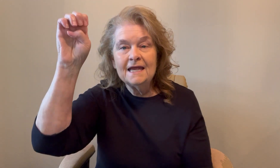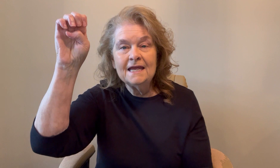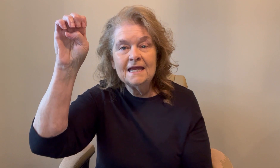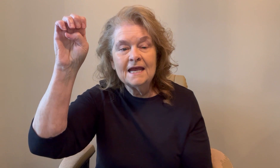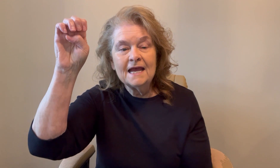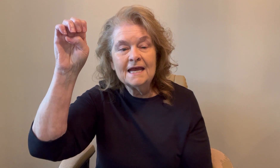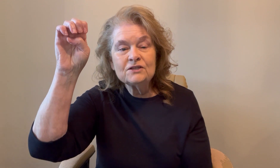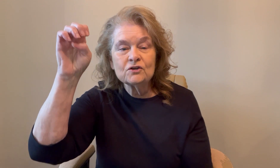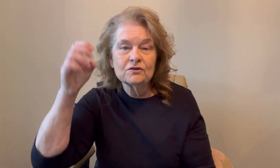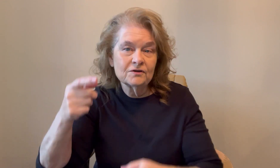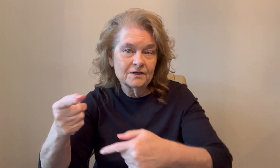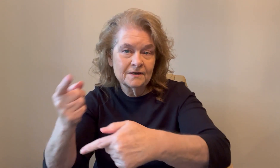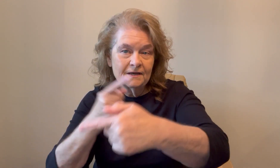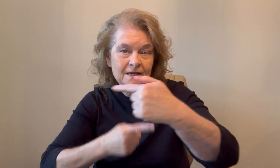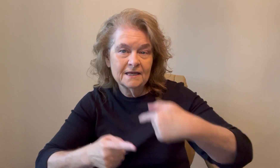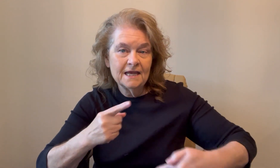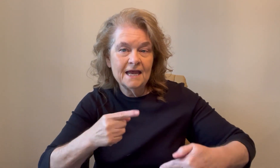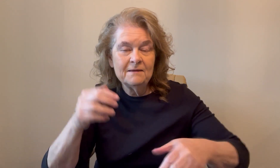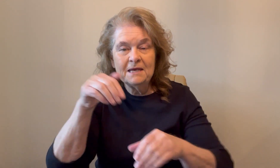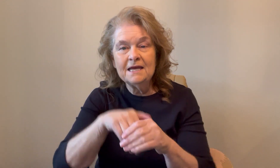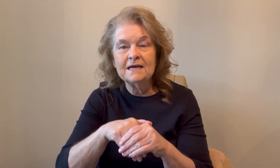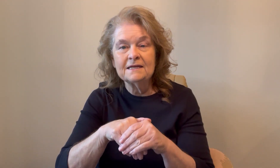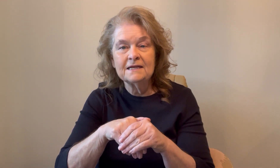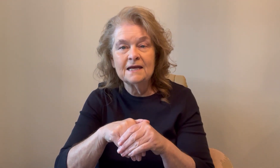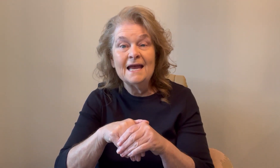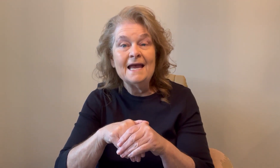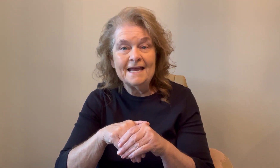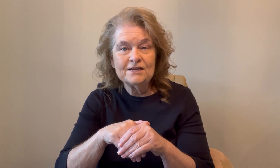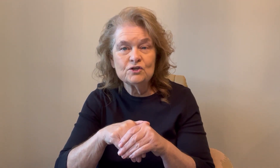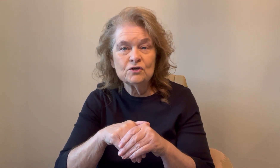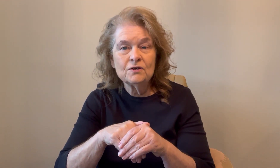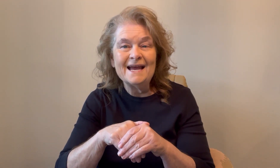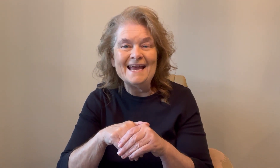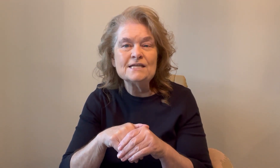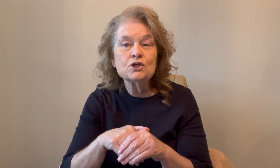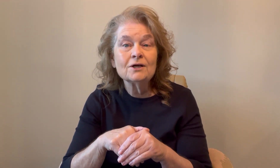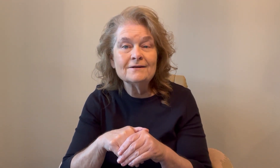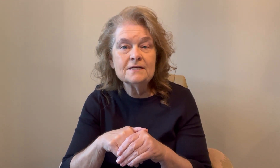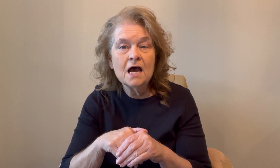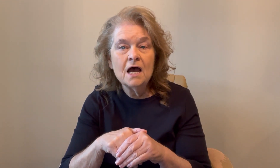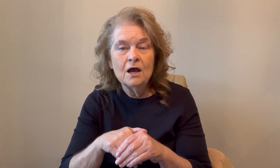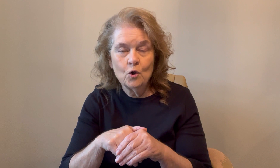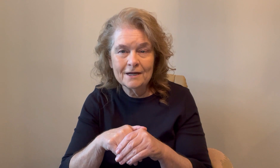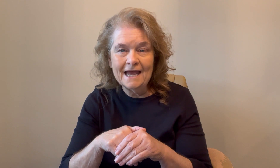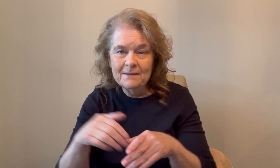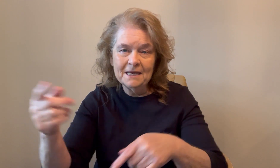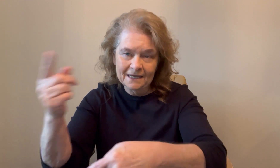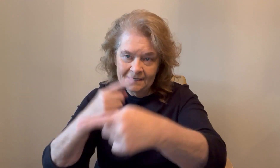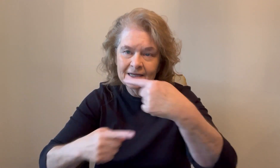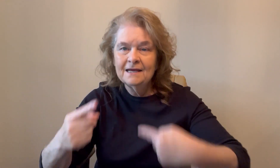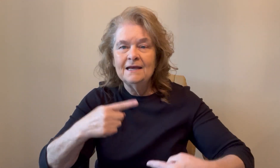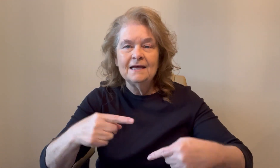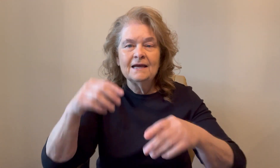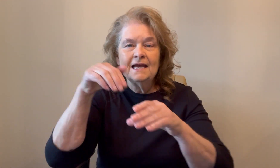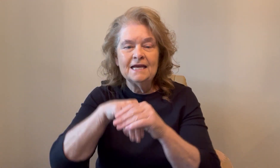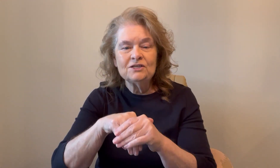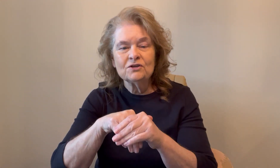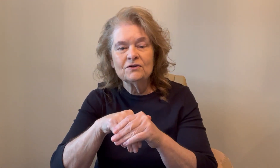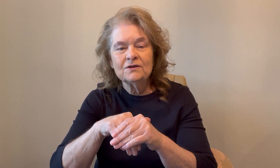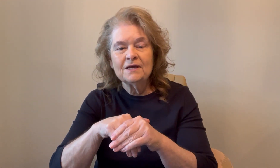he entered, came in, entered or came in, entered